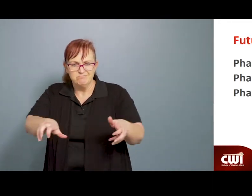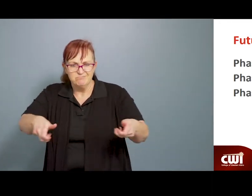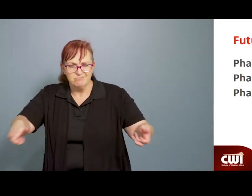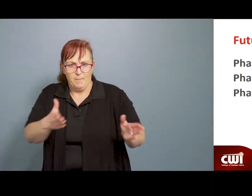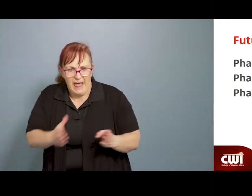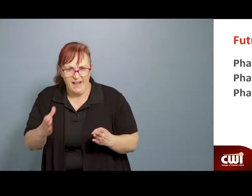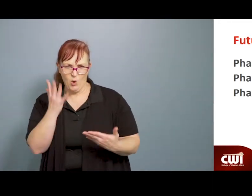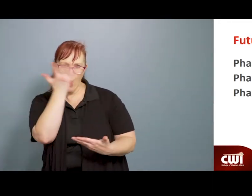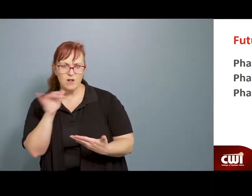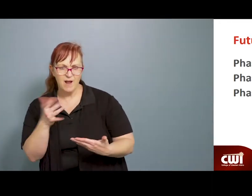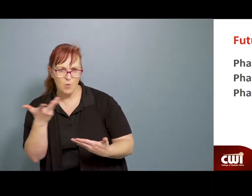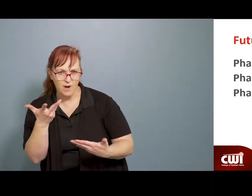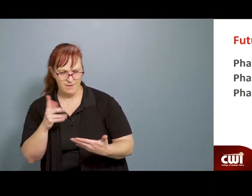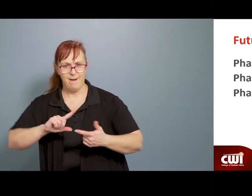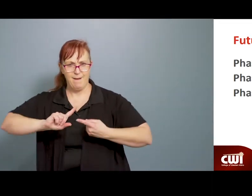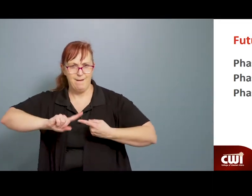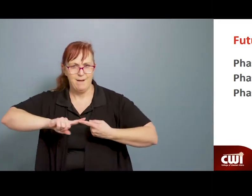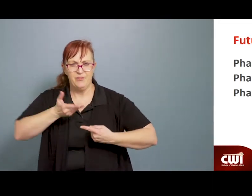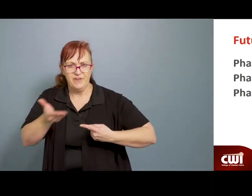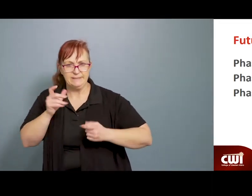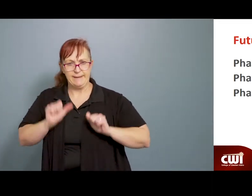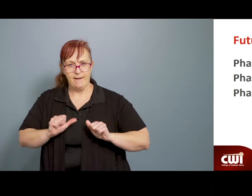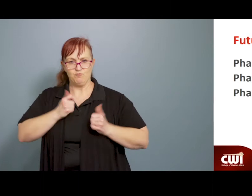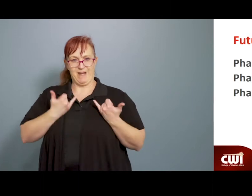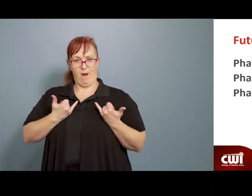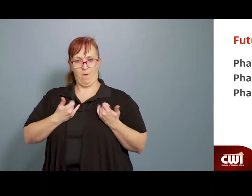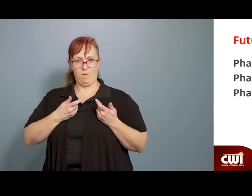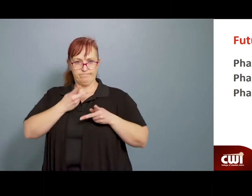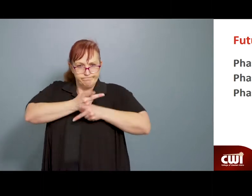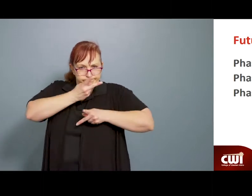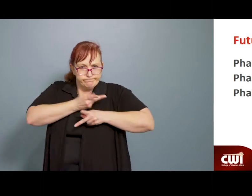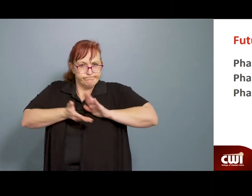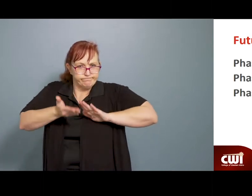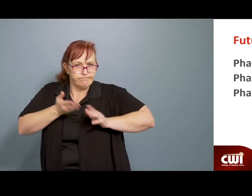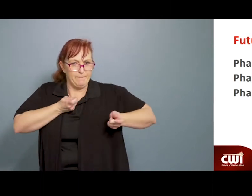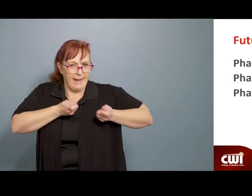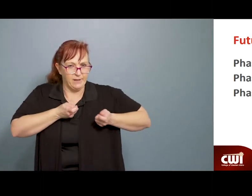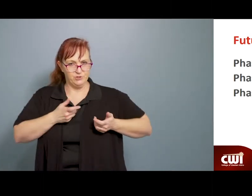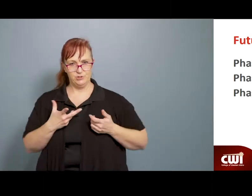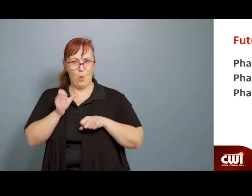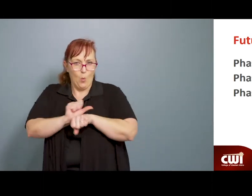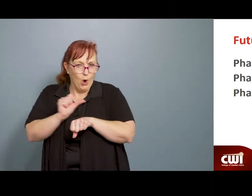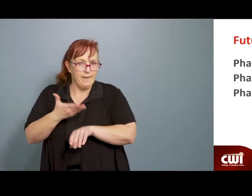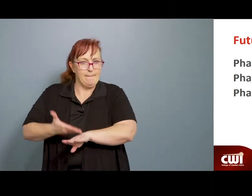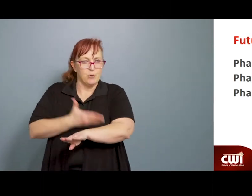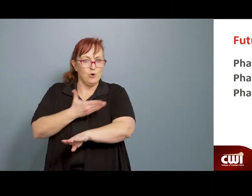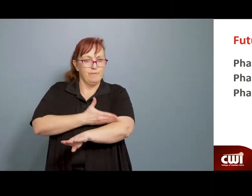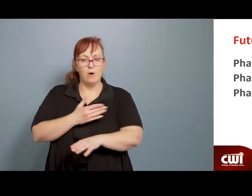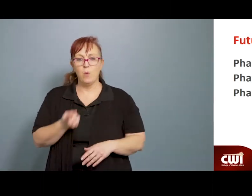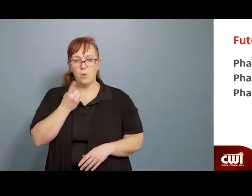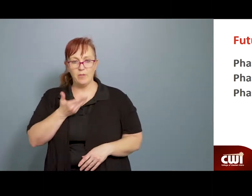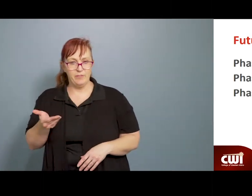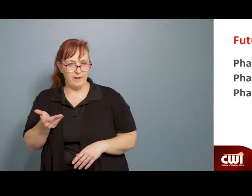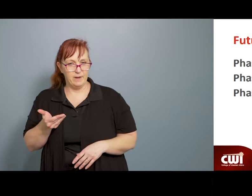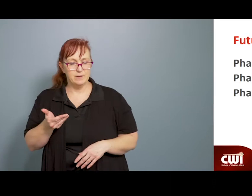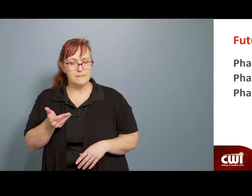managing, what are the things that we can realistically work on to improve? And one of the items that we